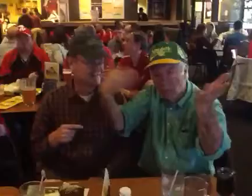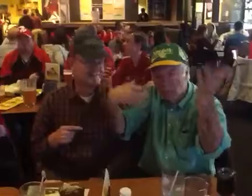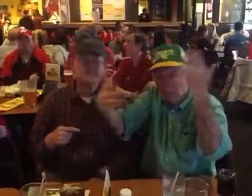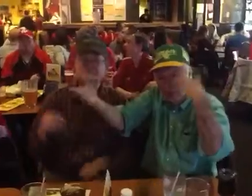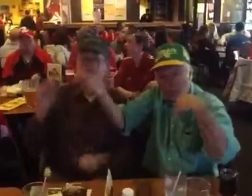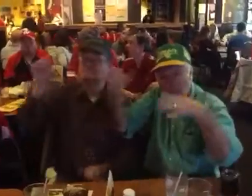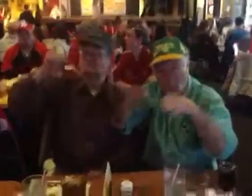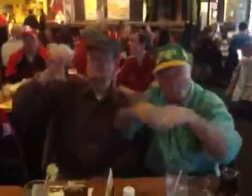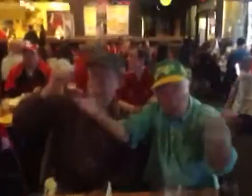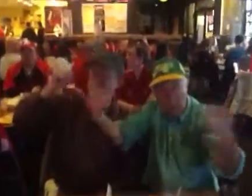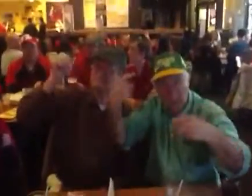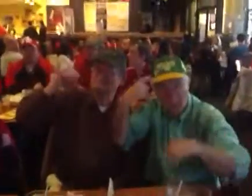Thank you.